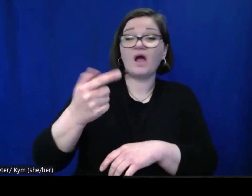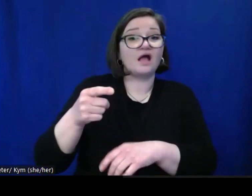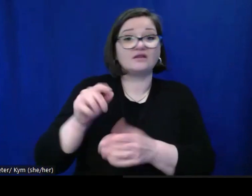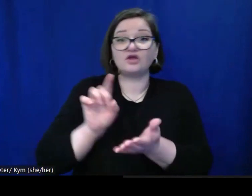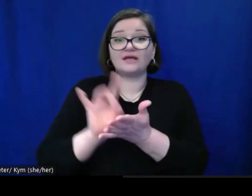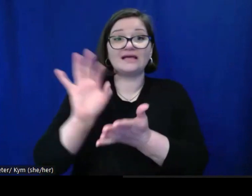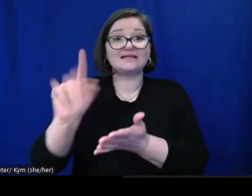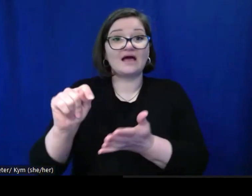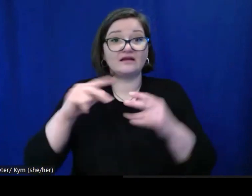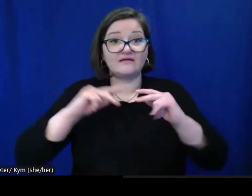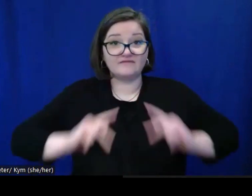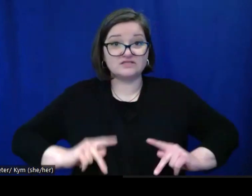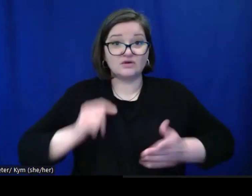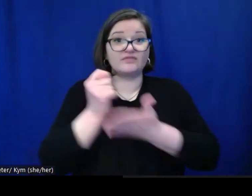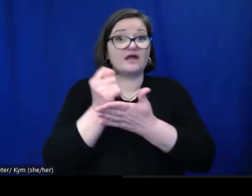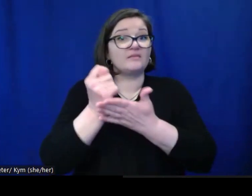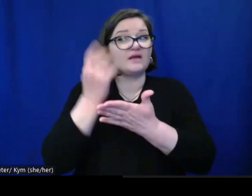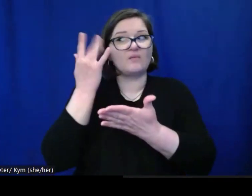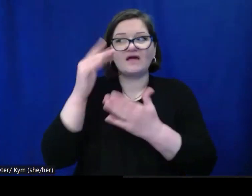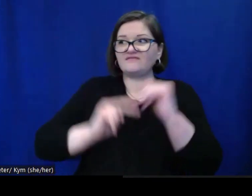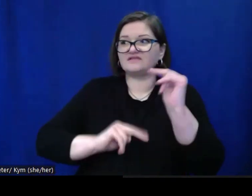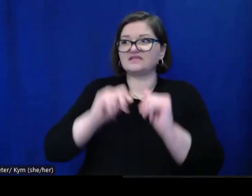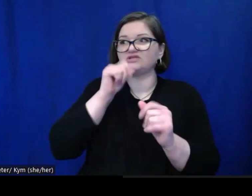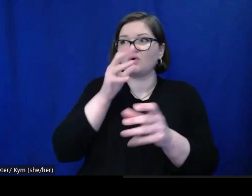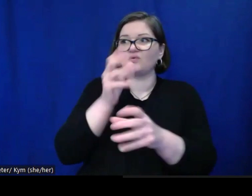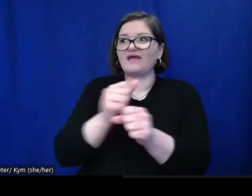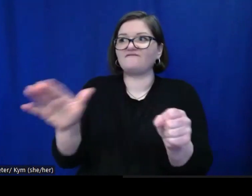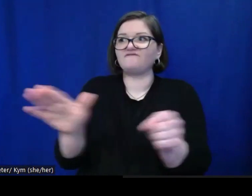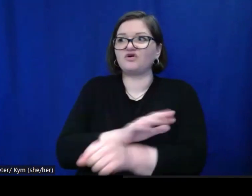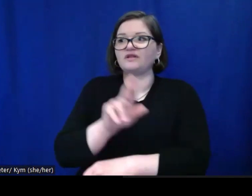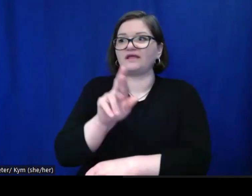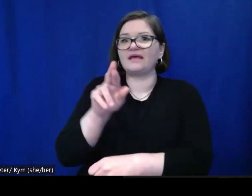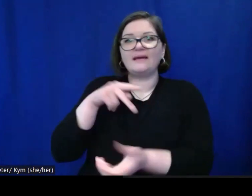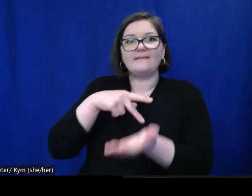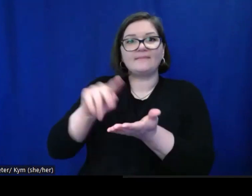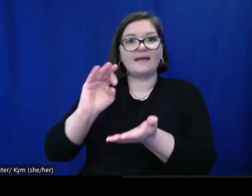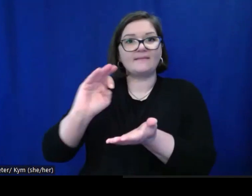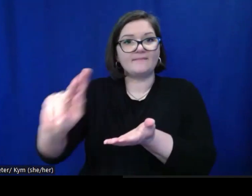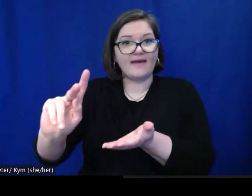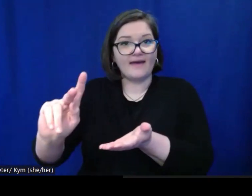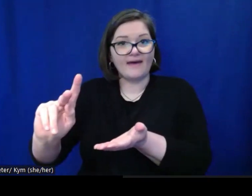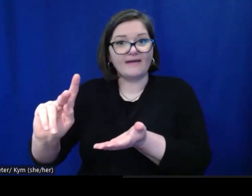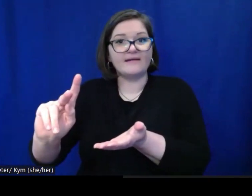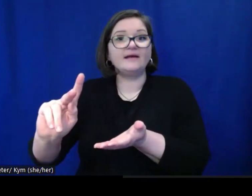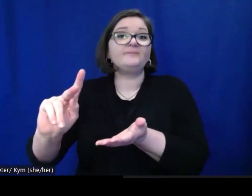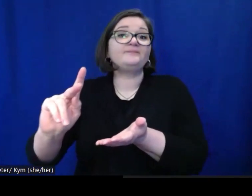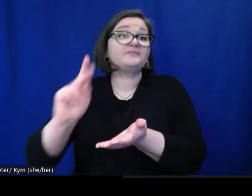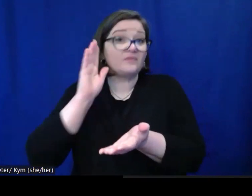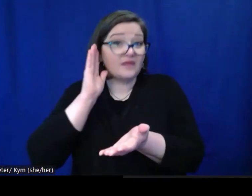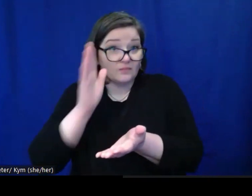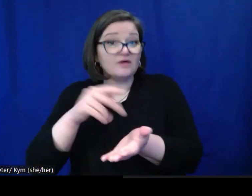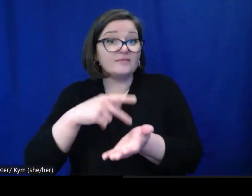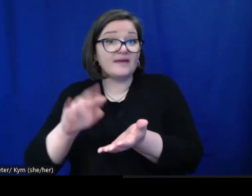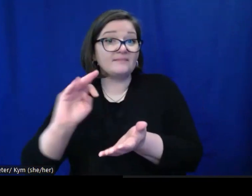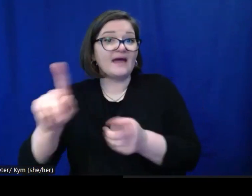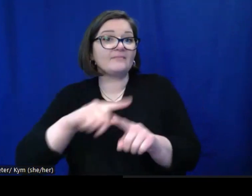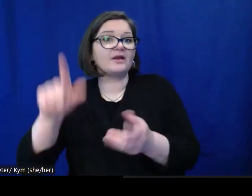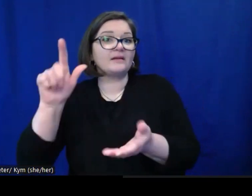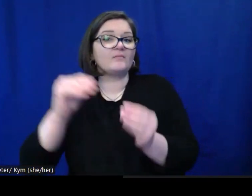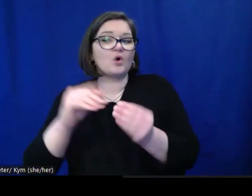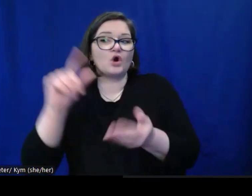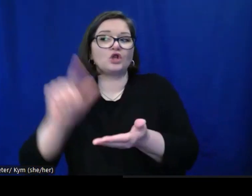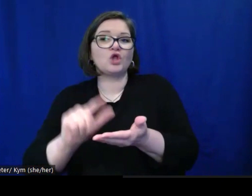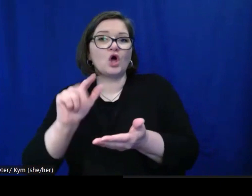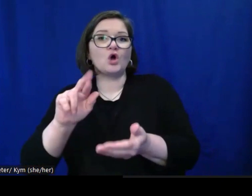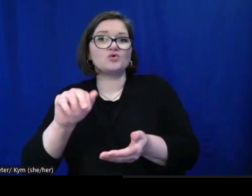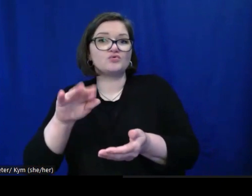get fully reimbursed. Are they still going to get reimbursed? Yeah, but at a lower rate. So they discharge people